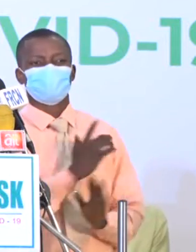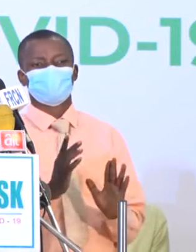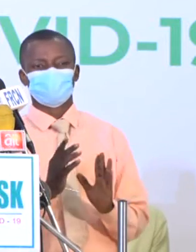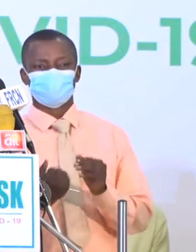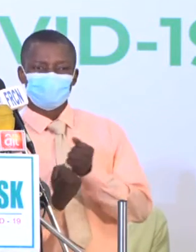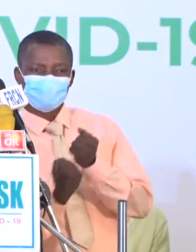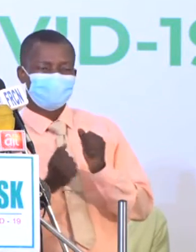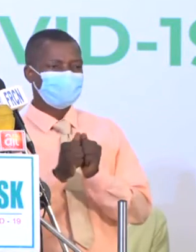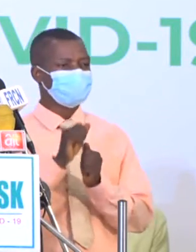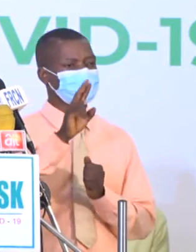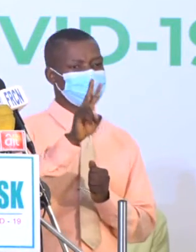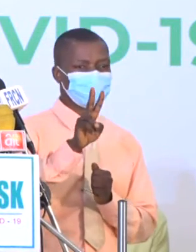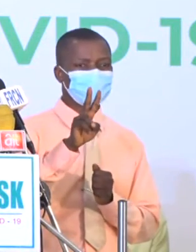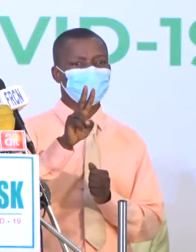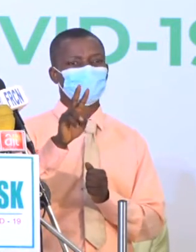supported with a 2 billion